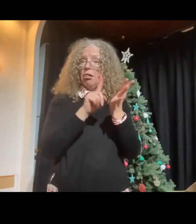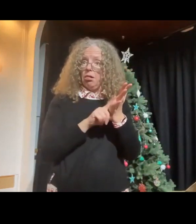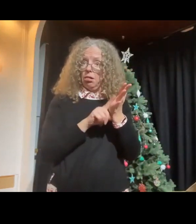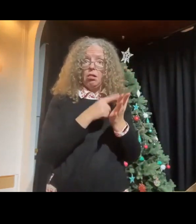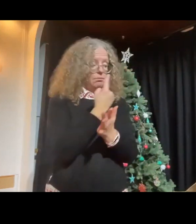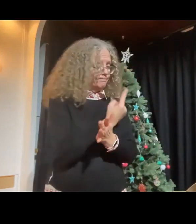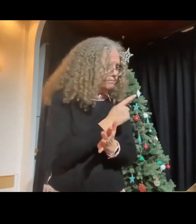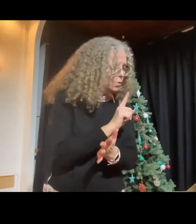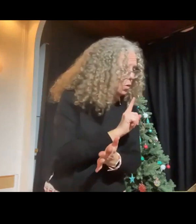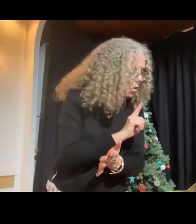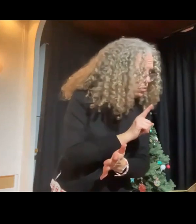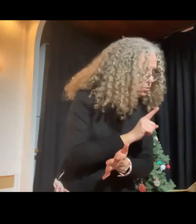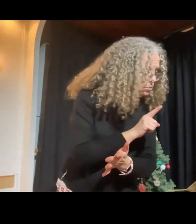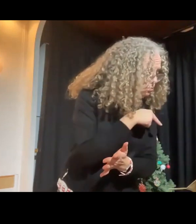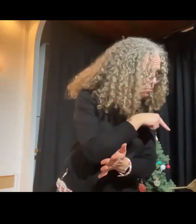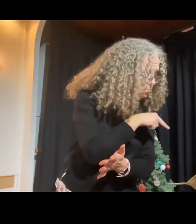Rachel O'Neill